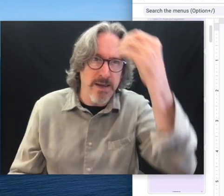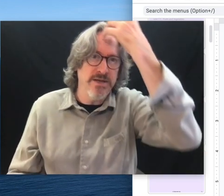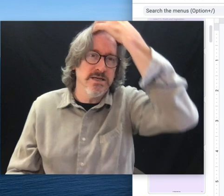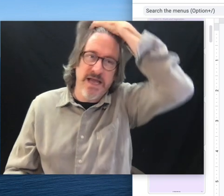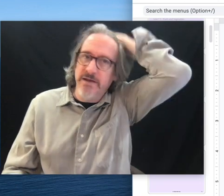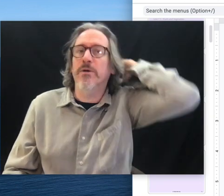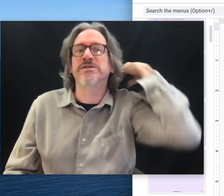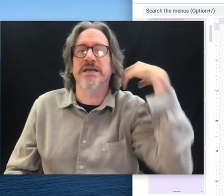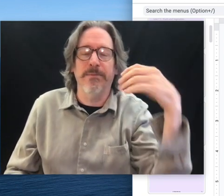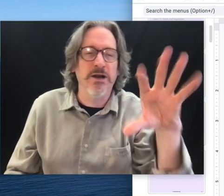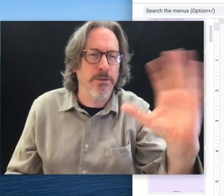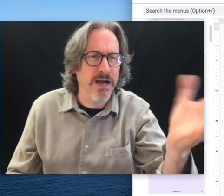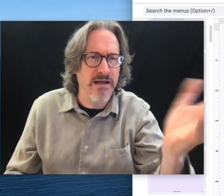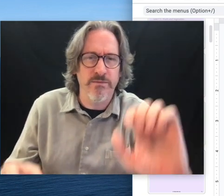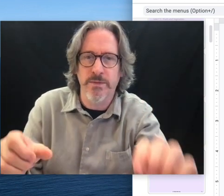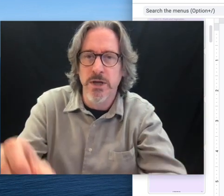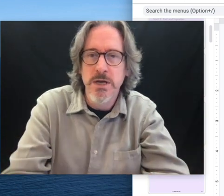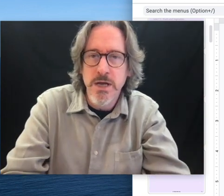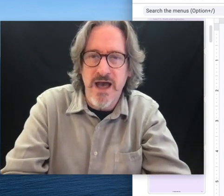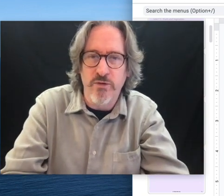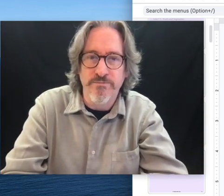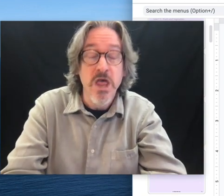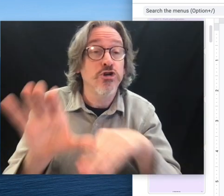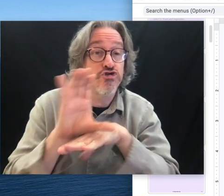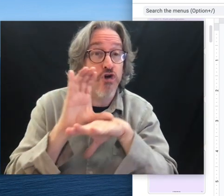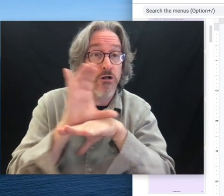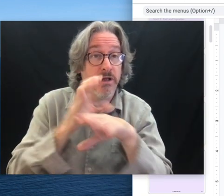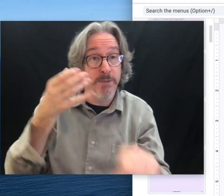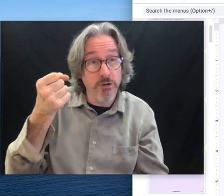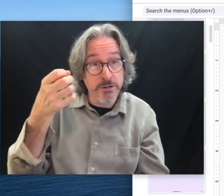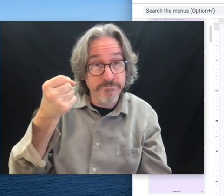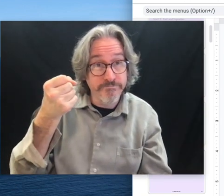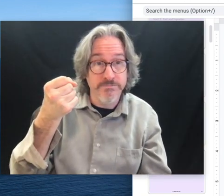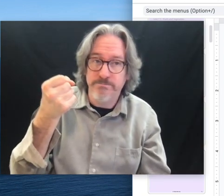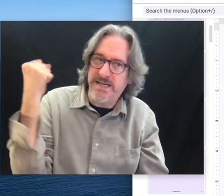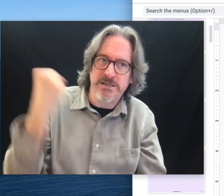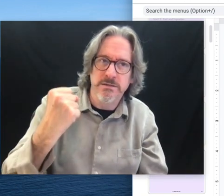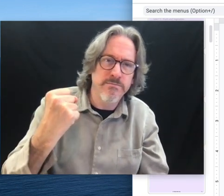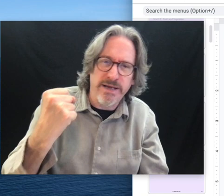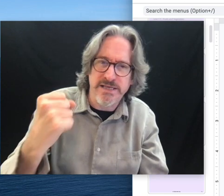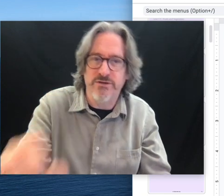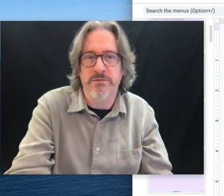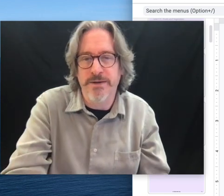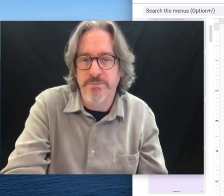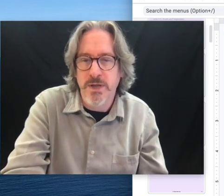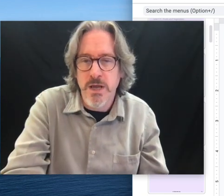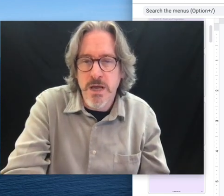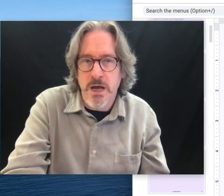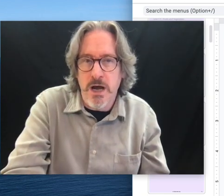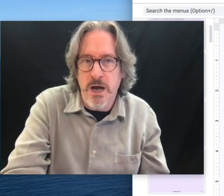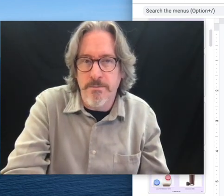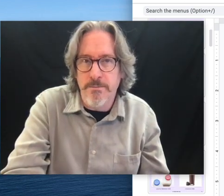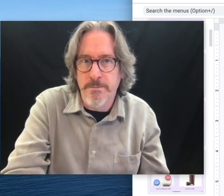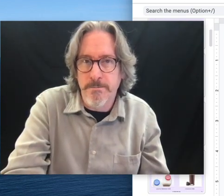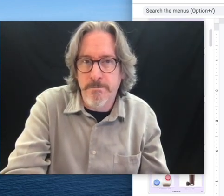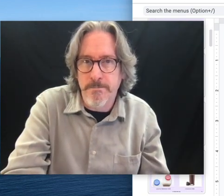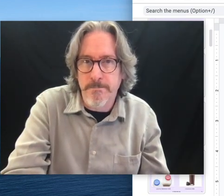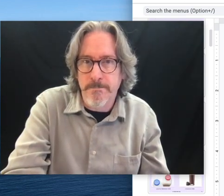It may be delayed posting it up on here, but I'll have one. Chocolate milk, best ever, right?